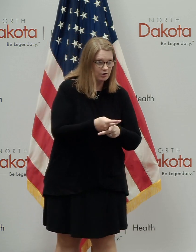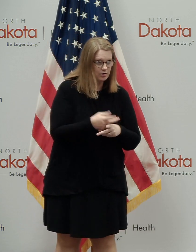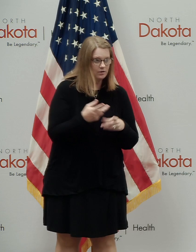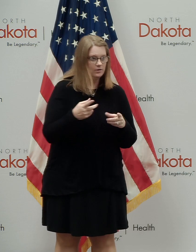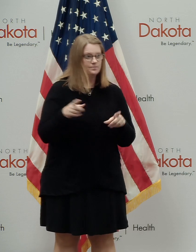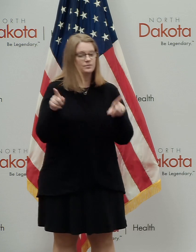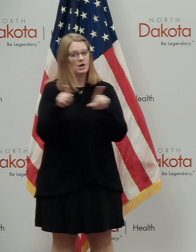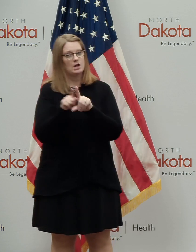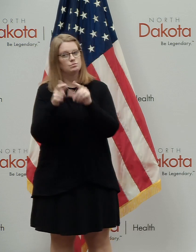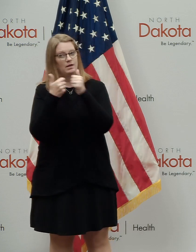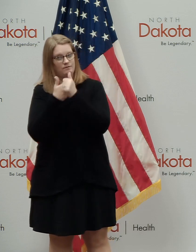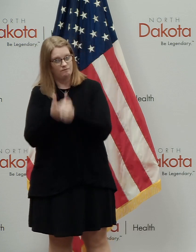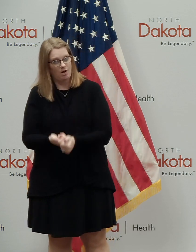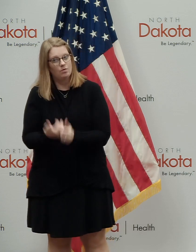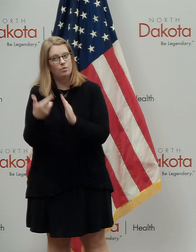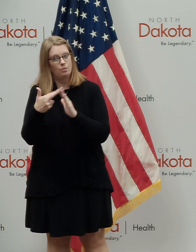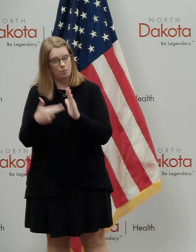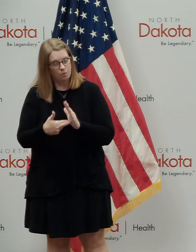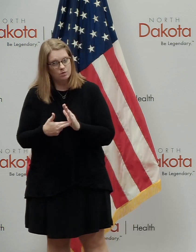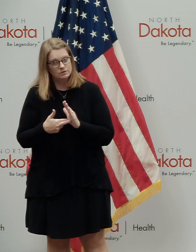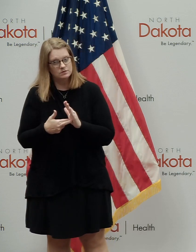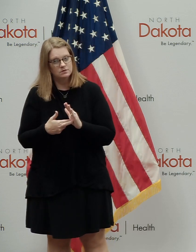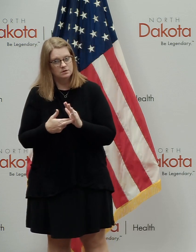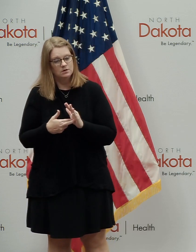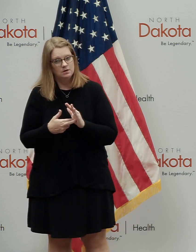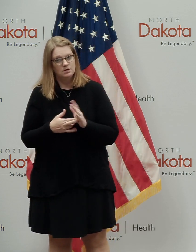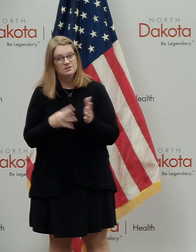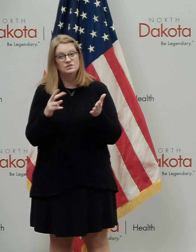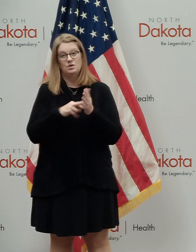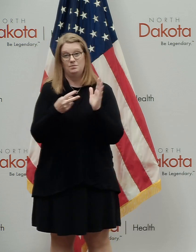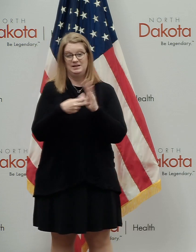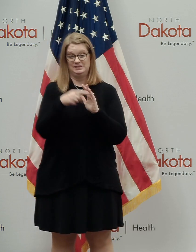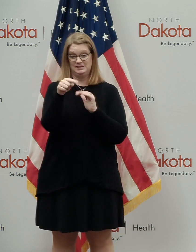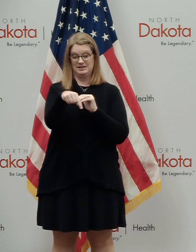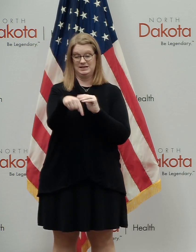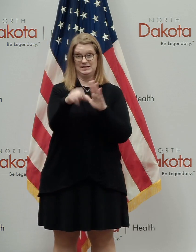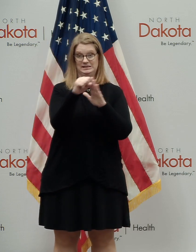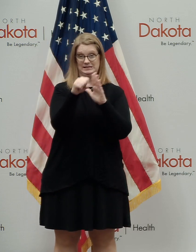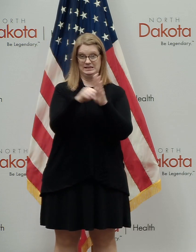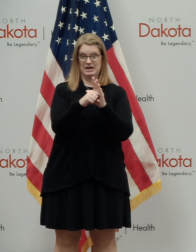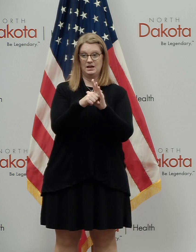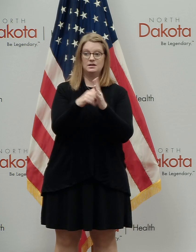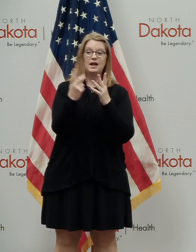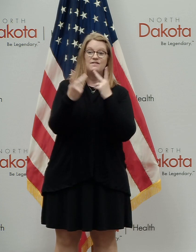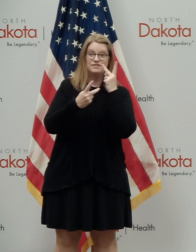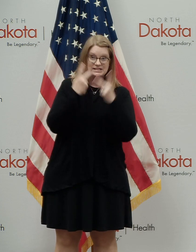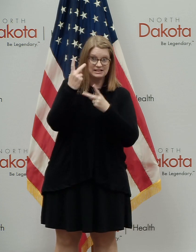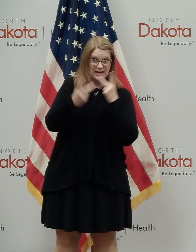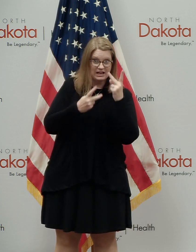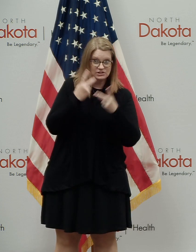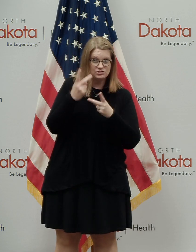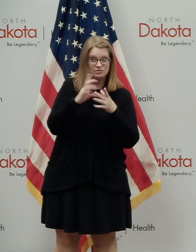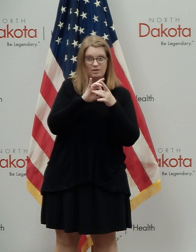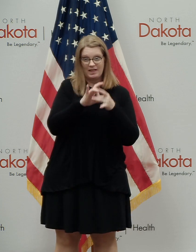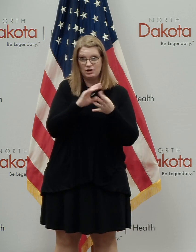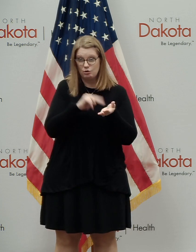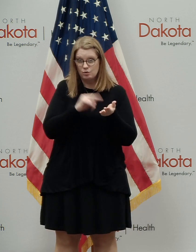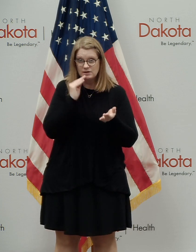we follow the rules so that we are more open than any other state as it relates to long-term care